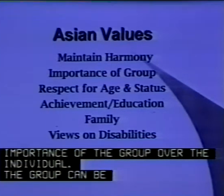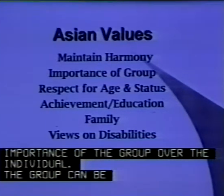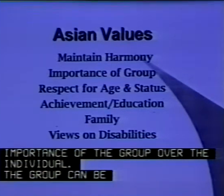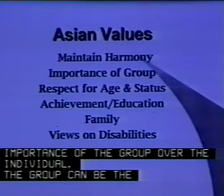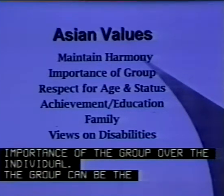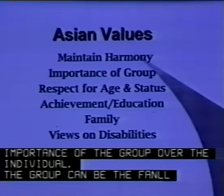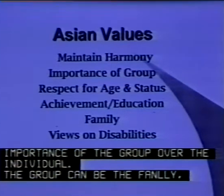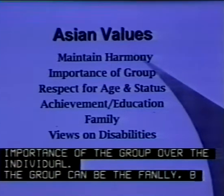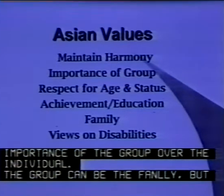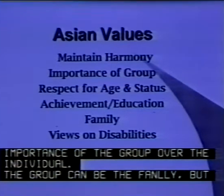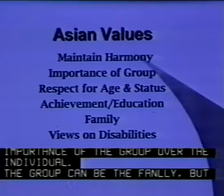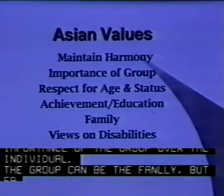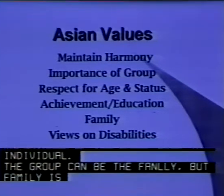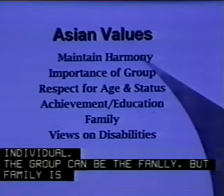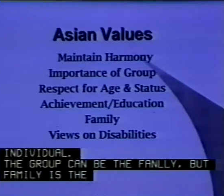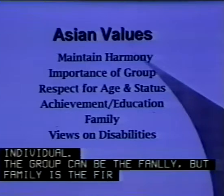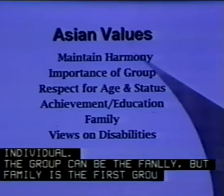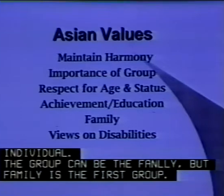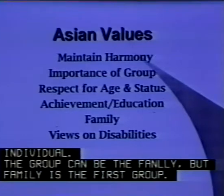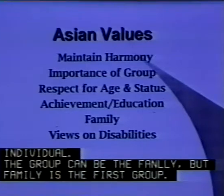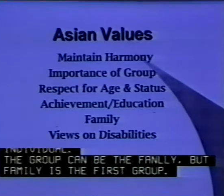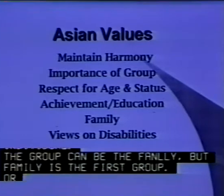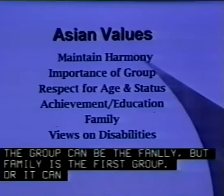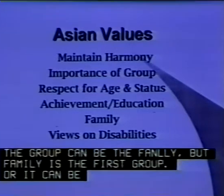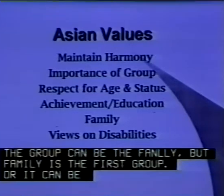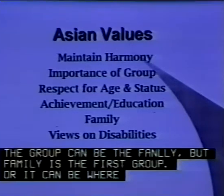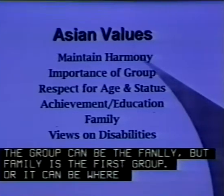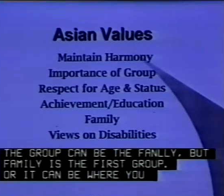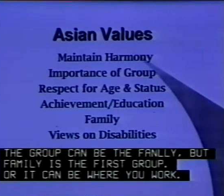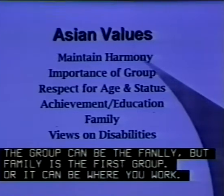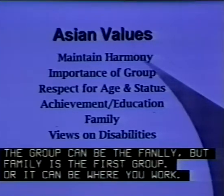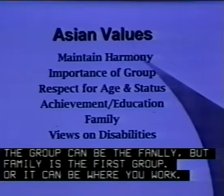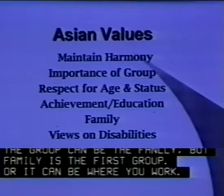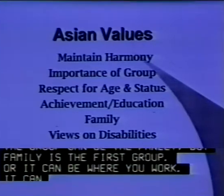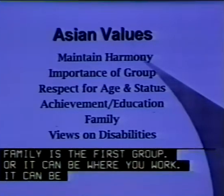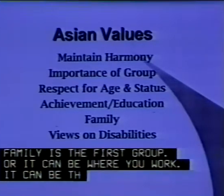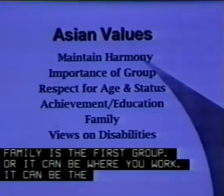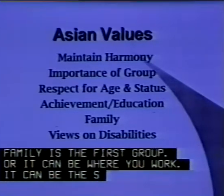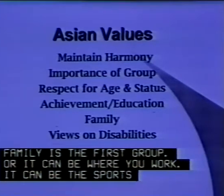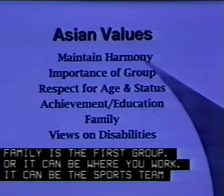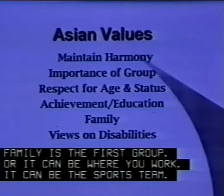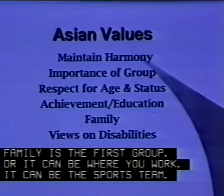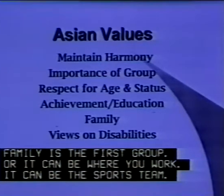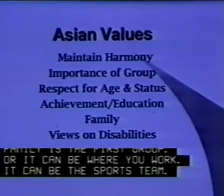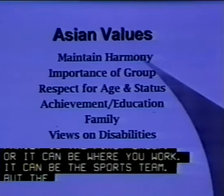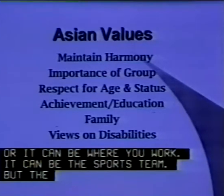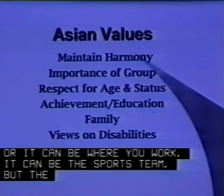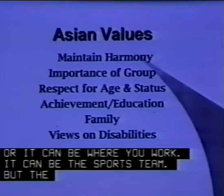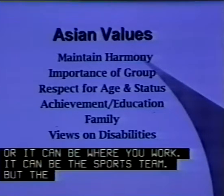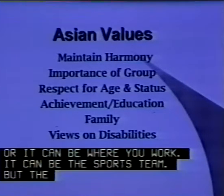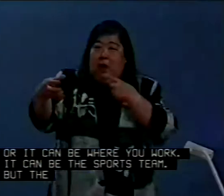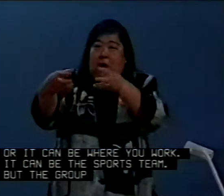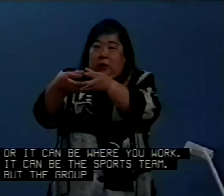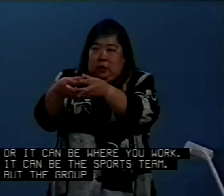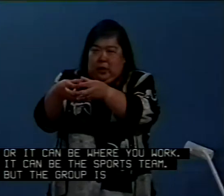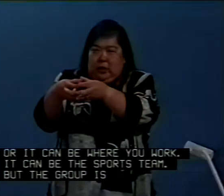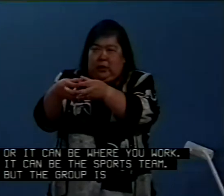be where you work. It can be the sports team. But the group is more important than the individual. The needs of the